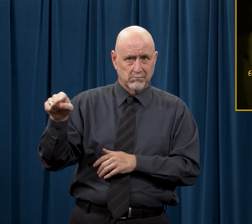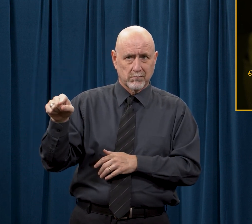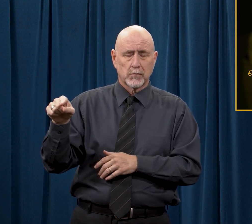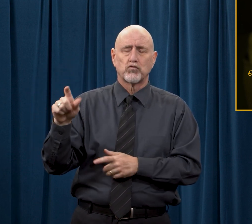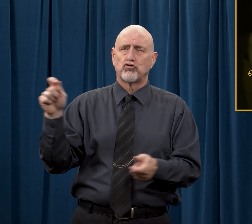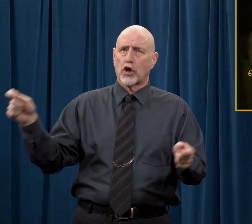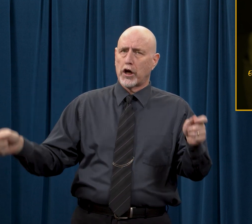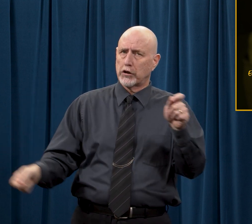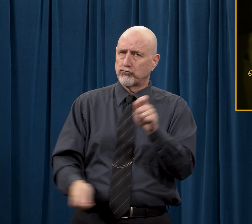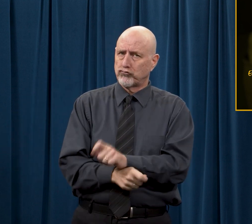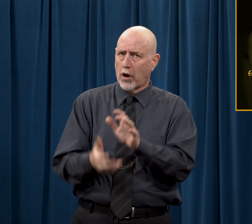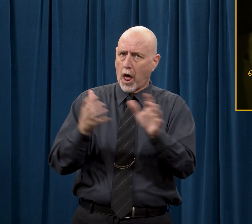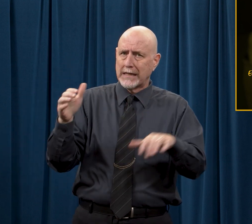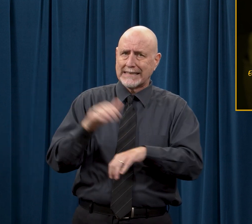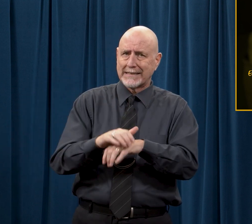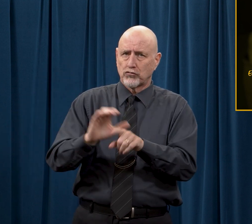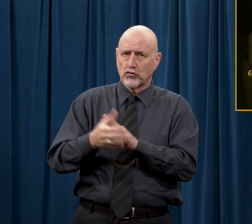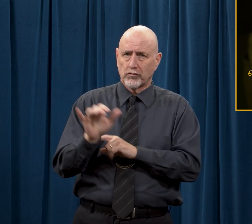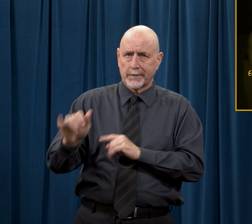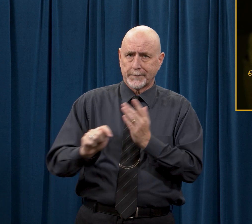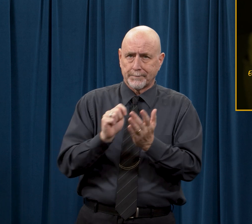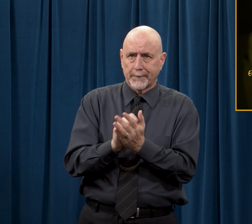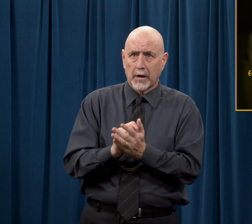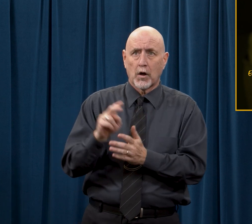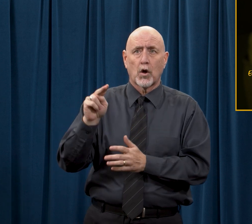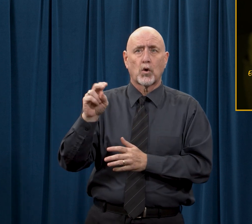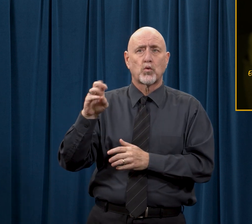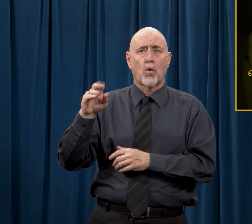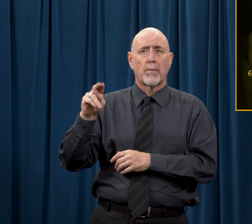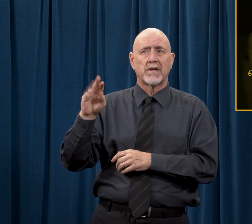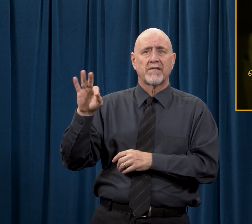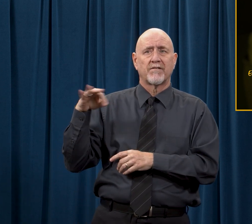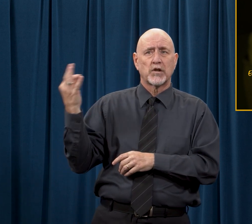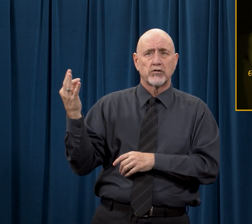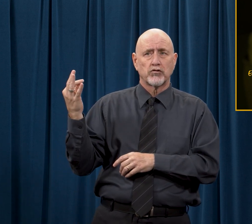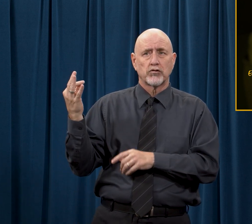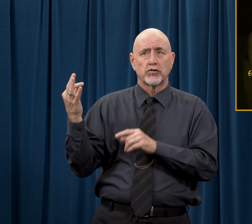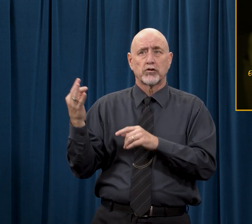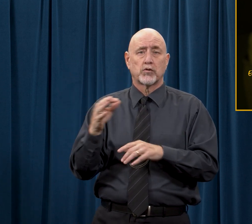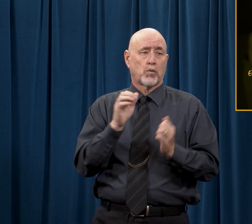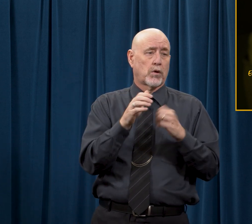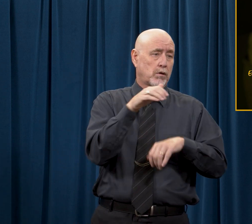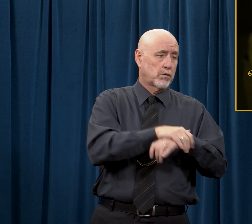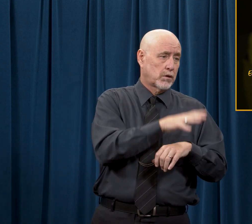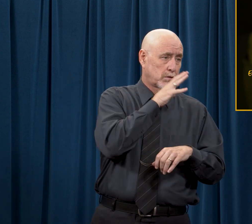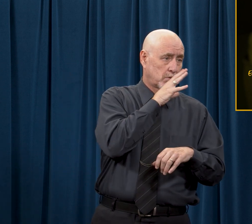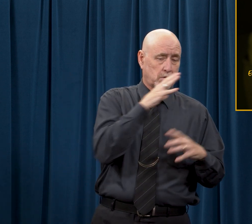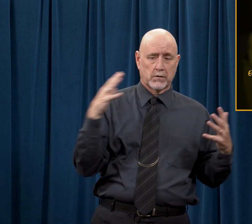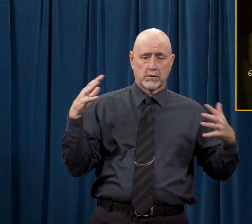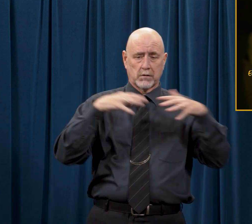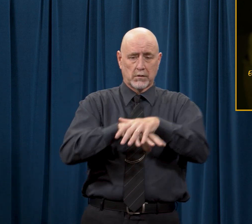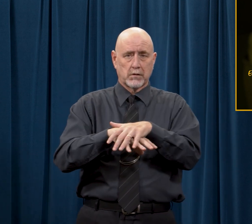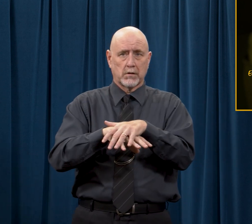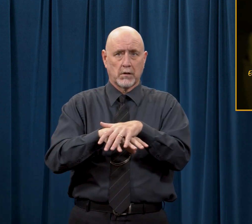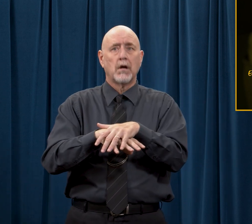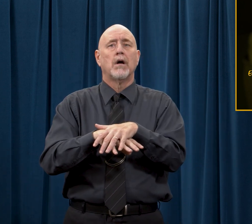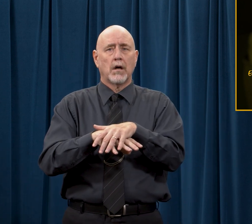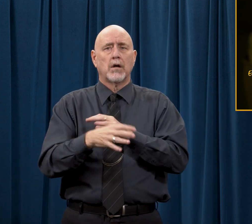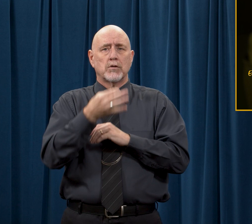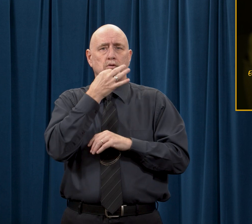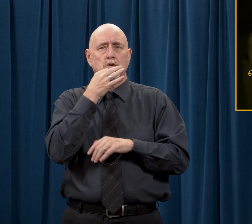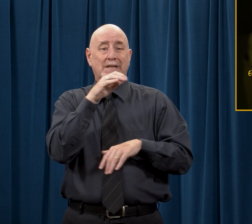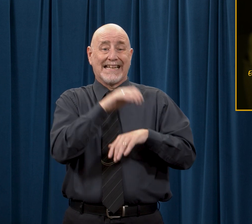1066 brought great changes to English culture. Norman French was mixed with spoken English, so that